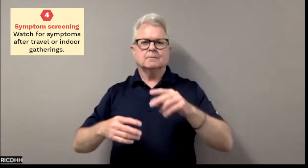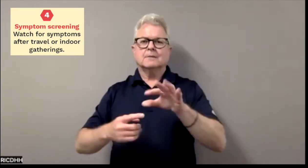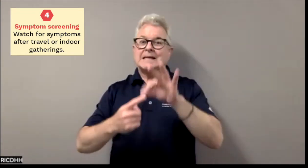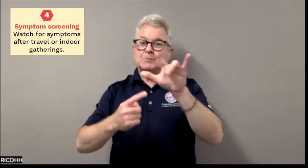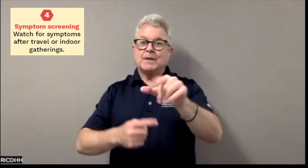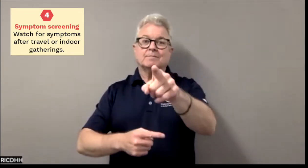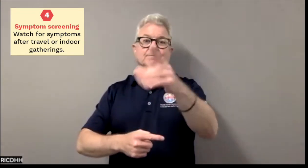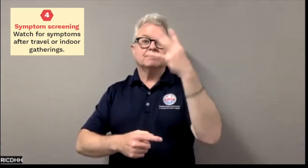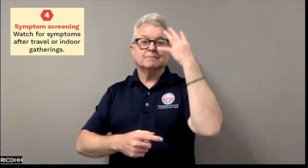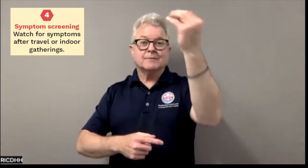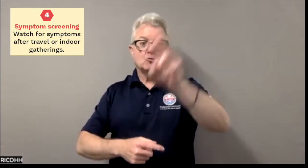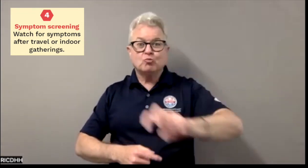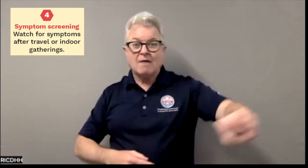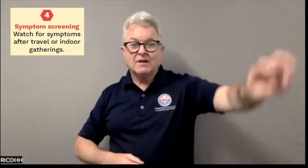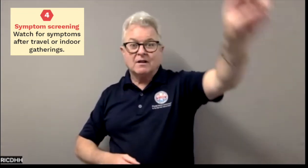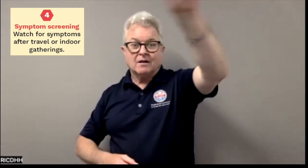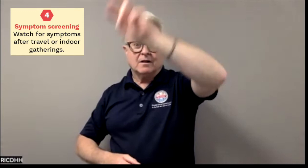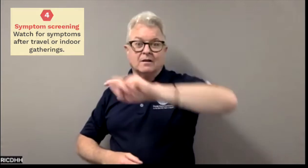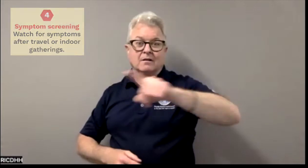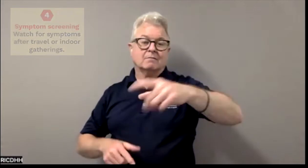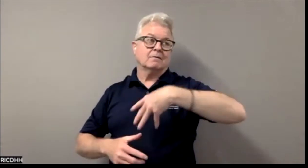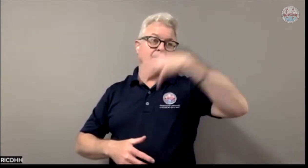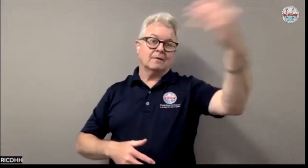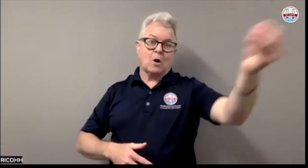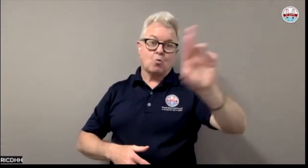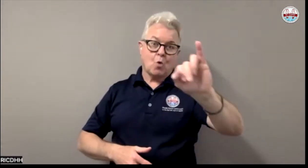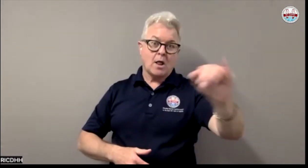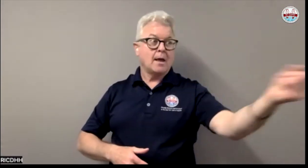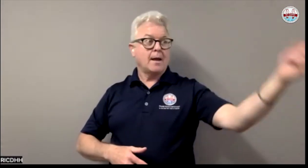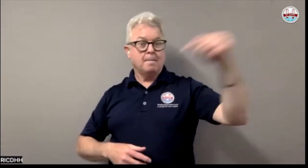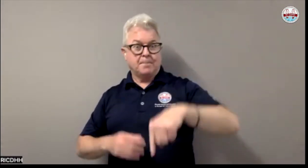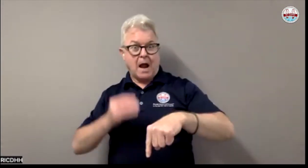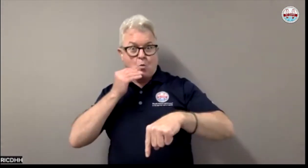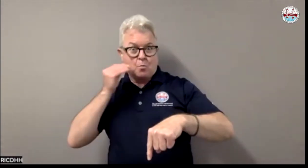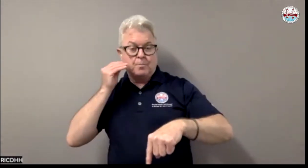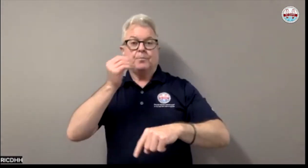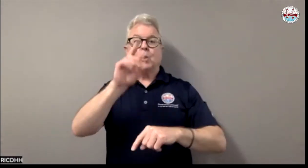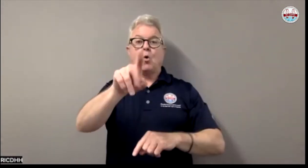symptom screening, doing self-monitorization. If you go out and travel outside the state of Rhode Island,